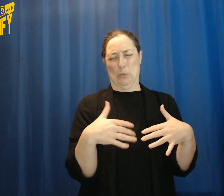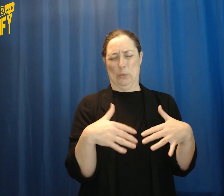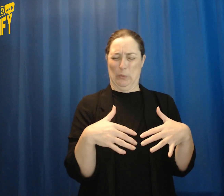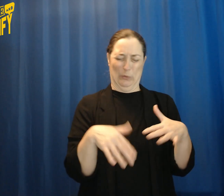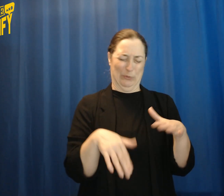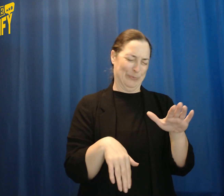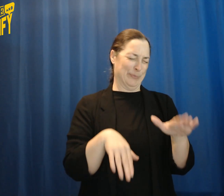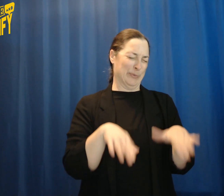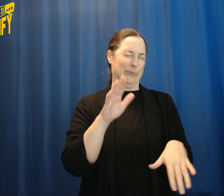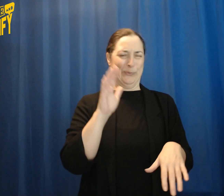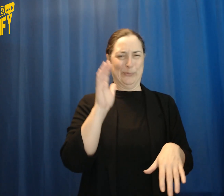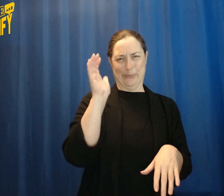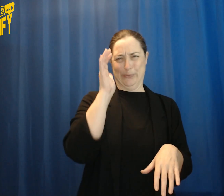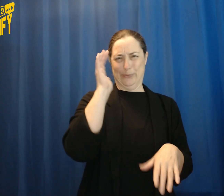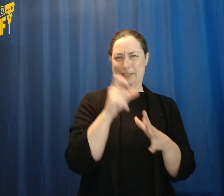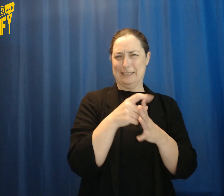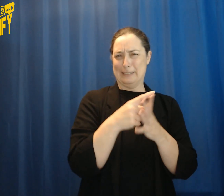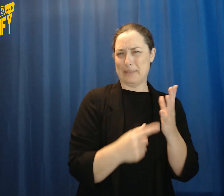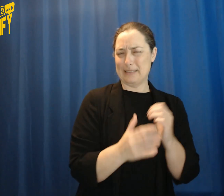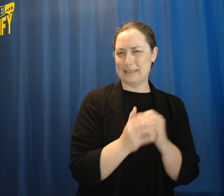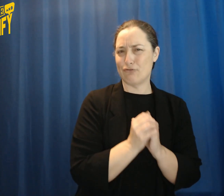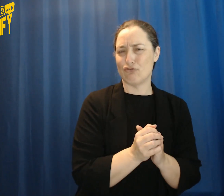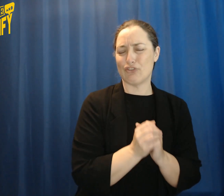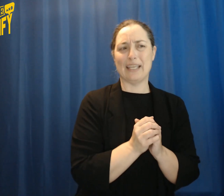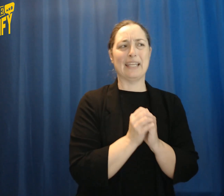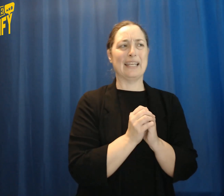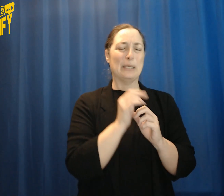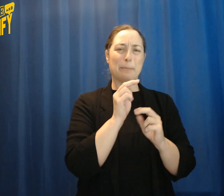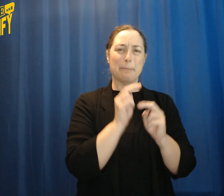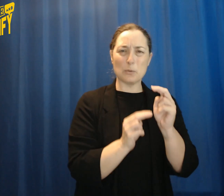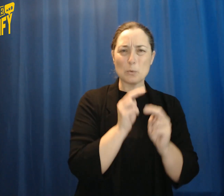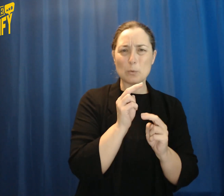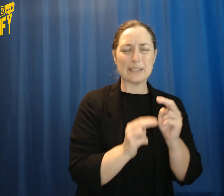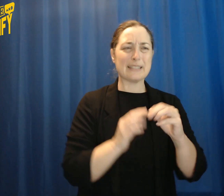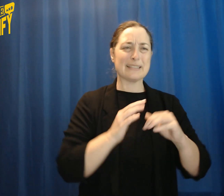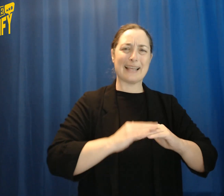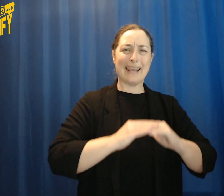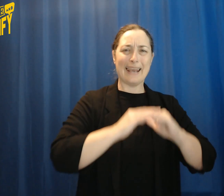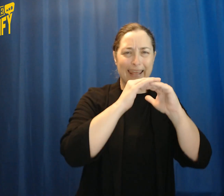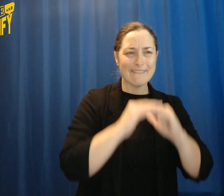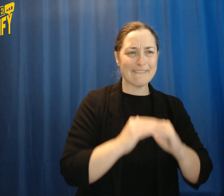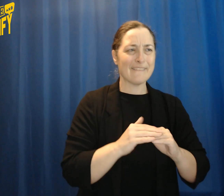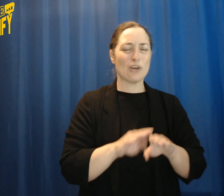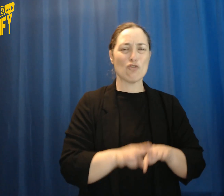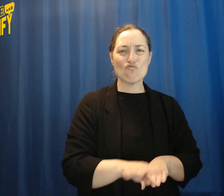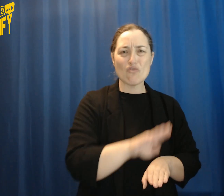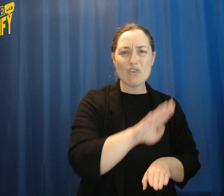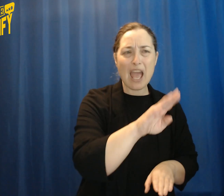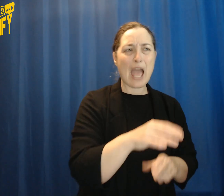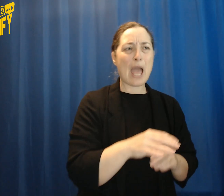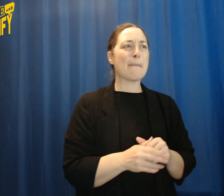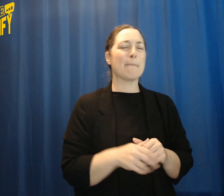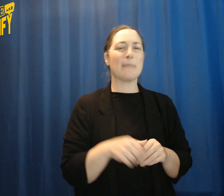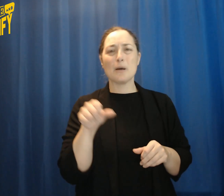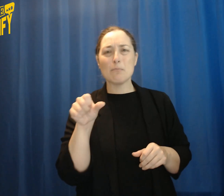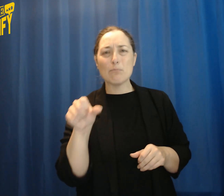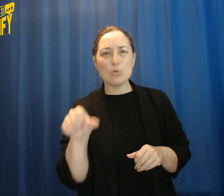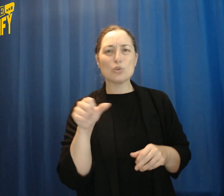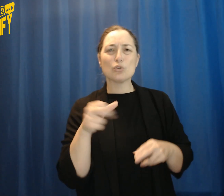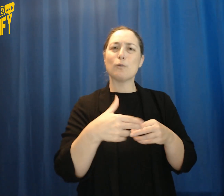state-of-the-art, disability-friendly buildings, lifts, ramps, push buttons to open doors for you. It